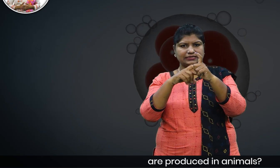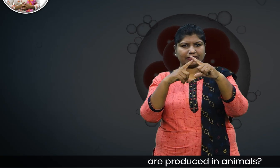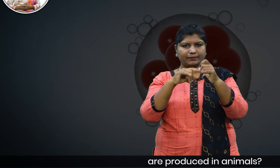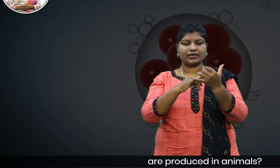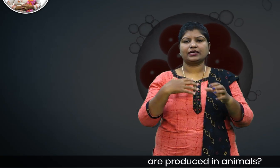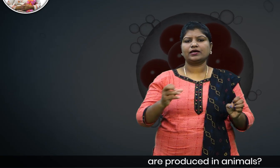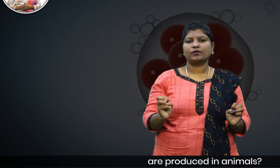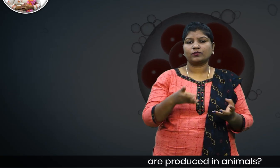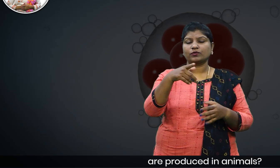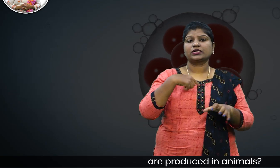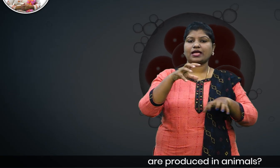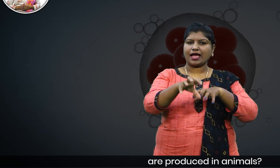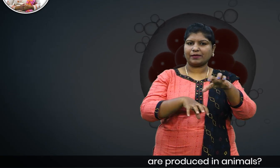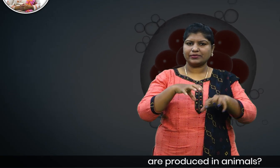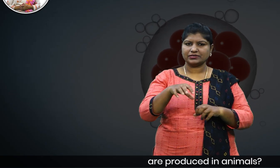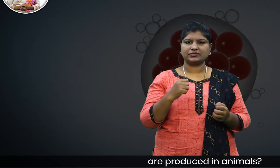in animals?